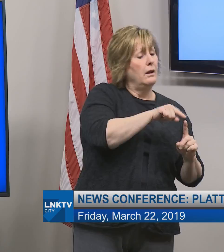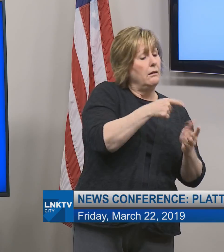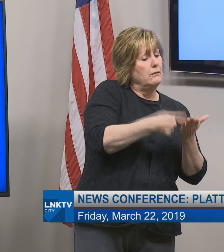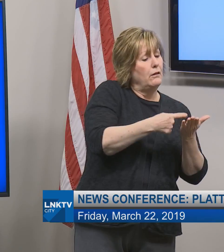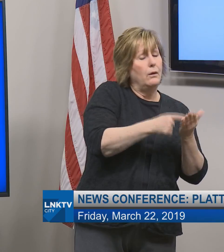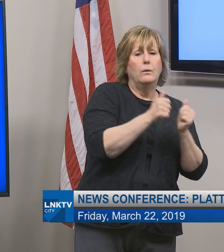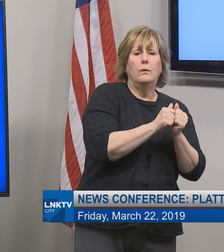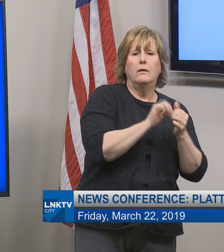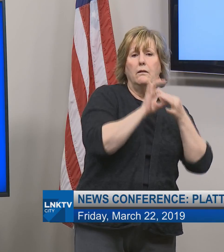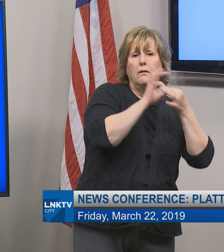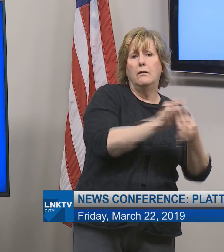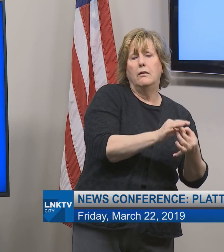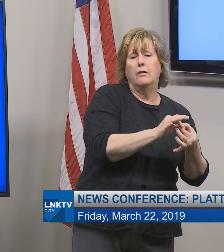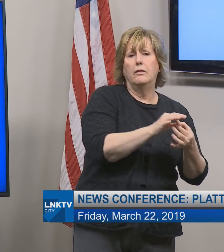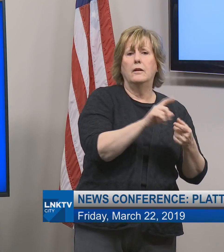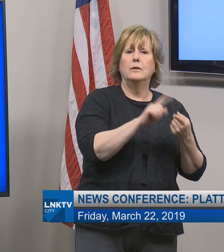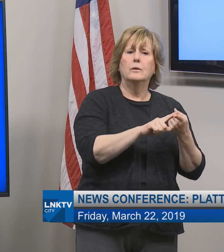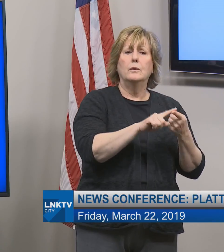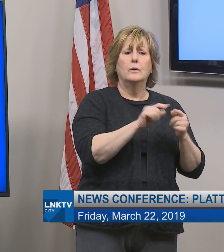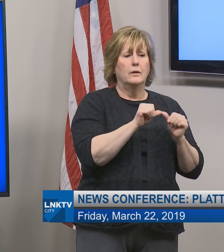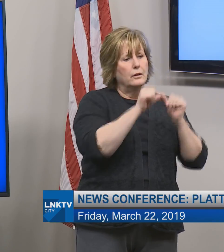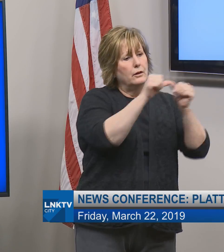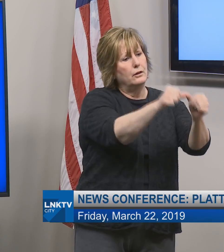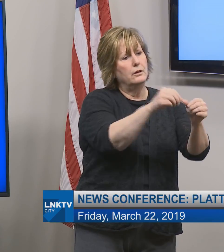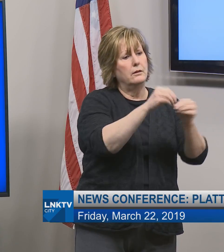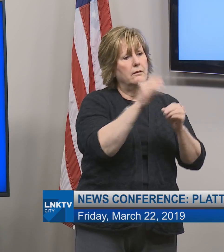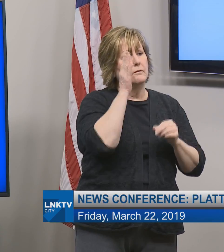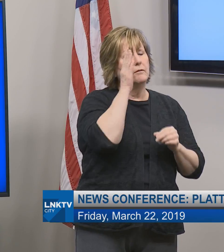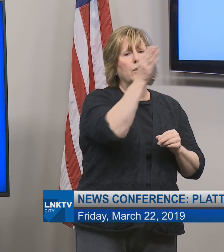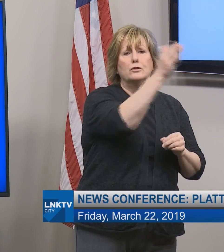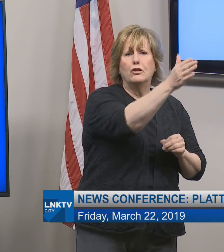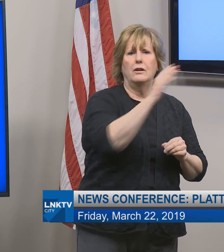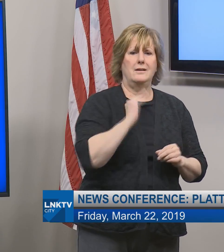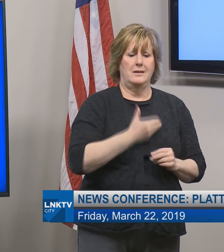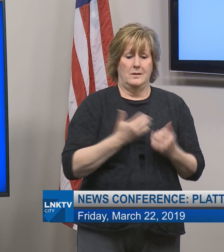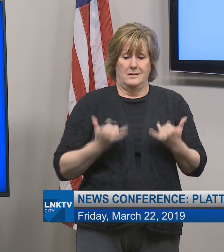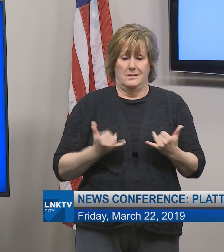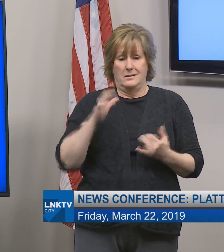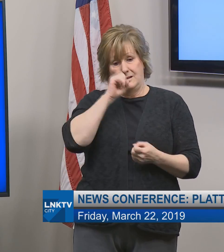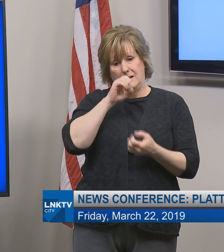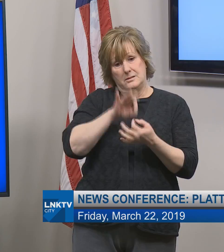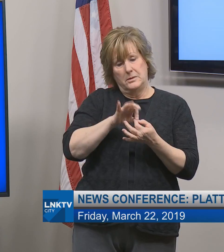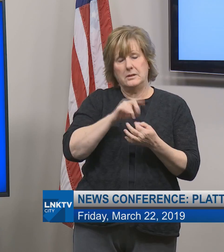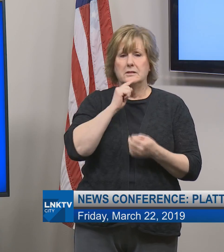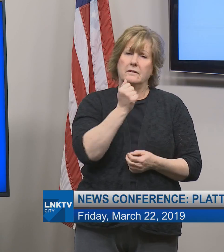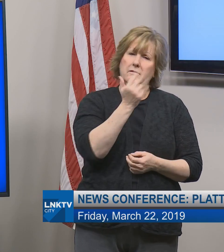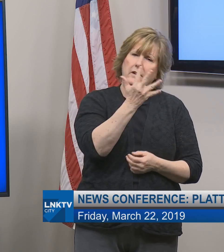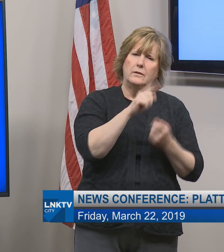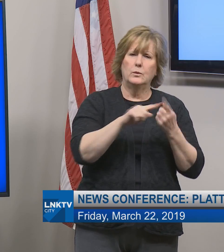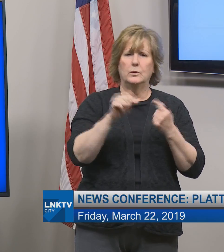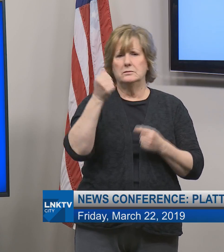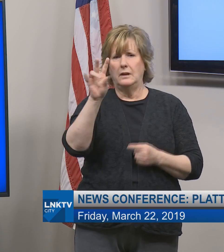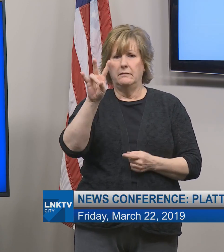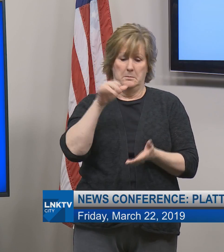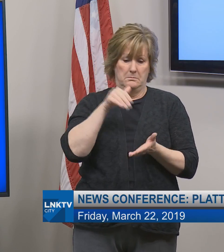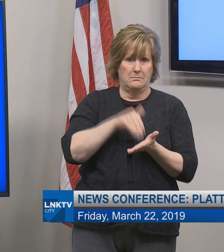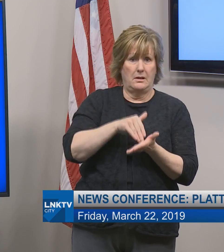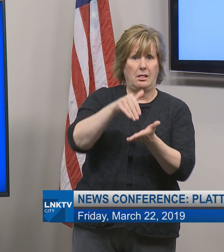about with respect to resiliency in the future. Our early estimate is $15 to $17